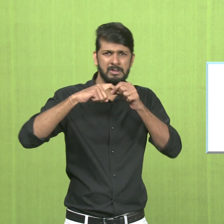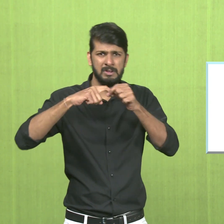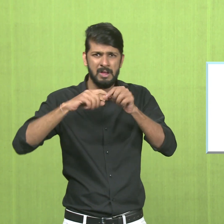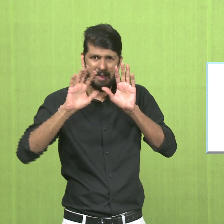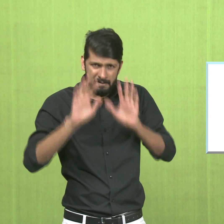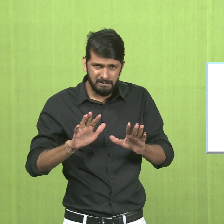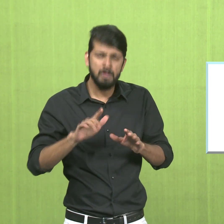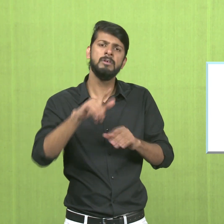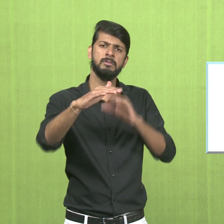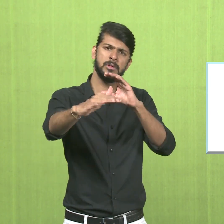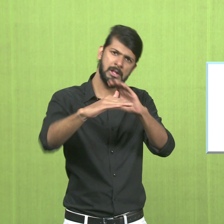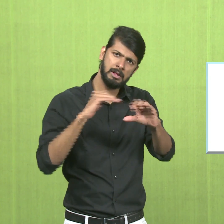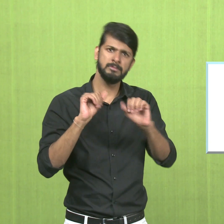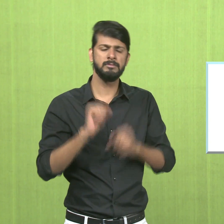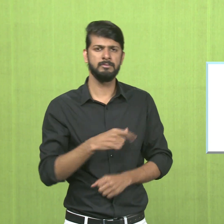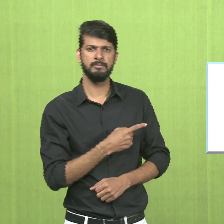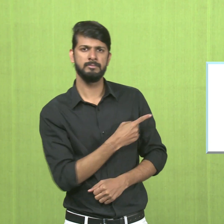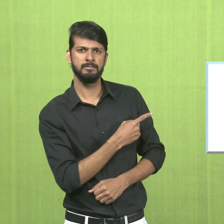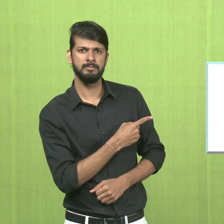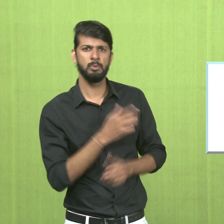If you have any queries, please email us at